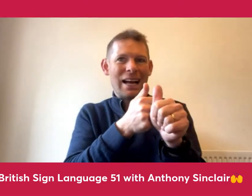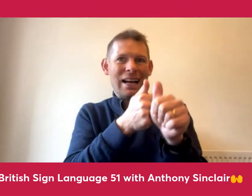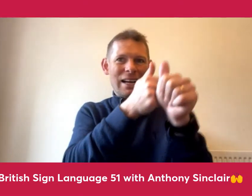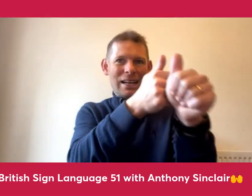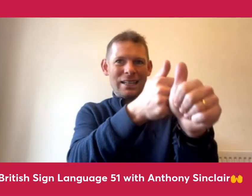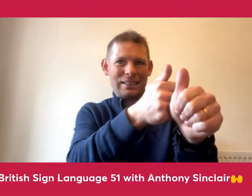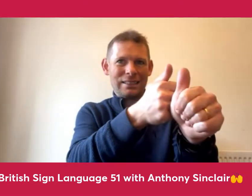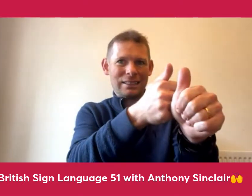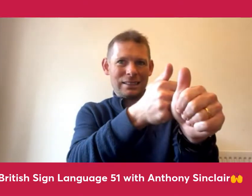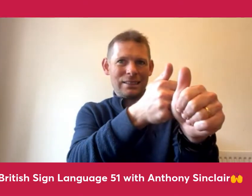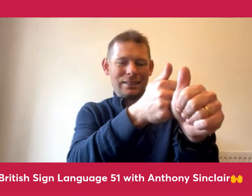Assistance